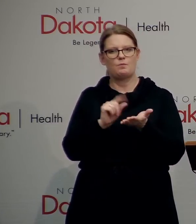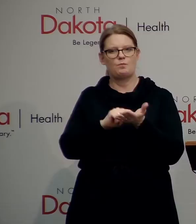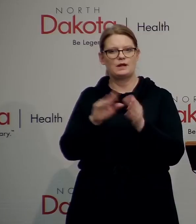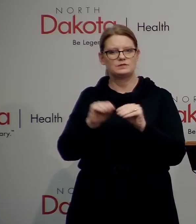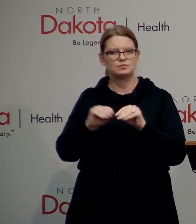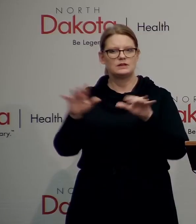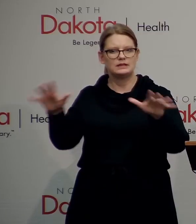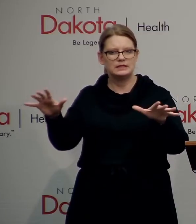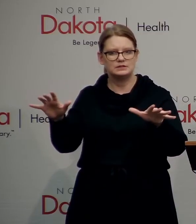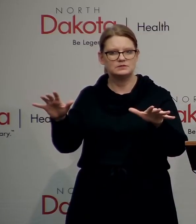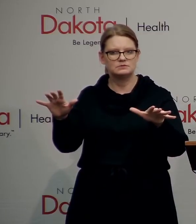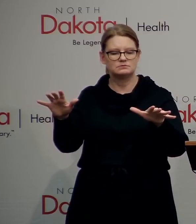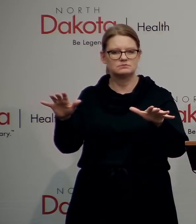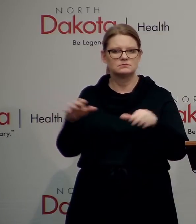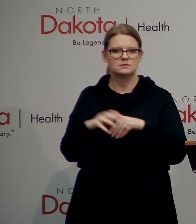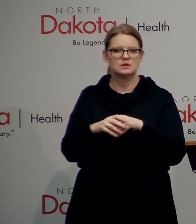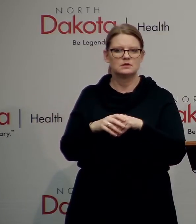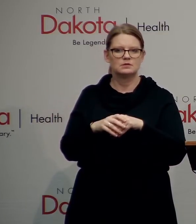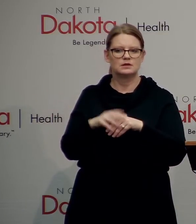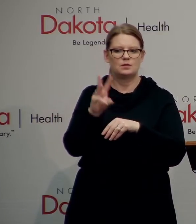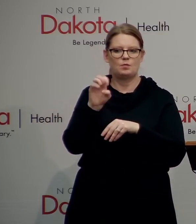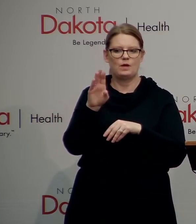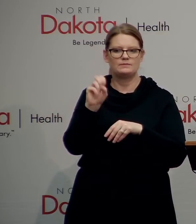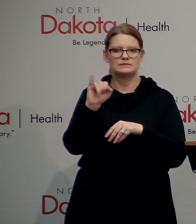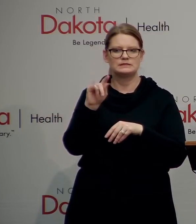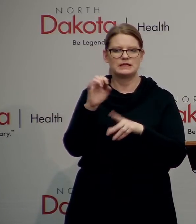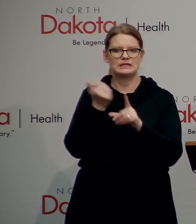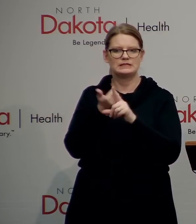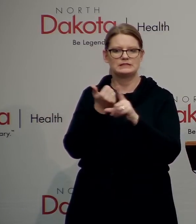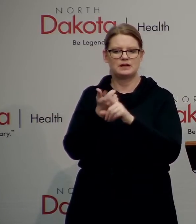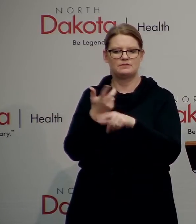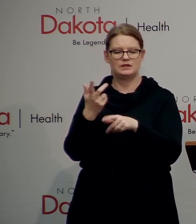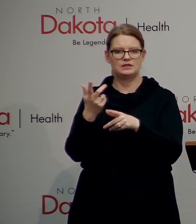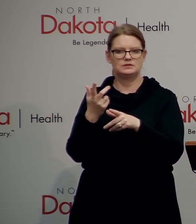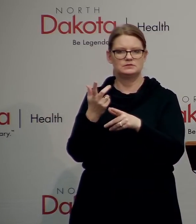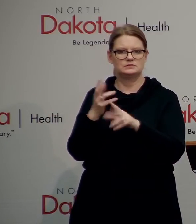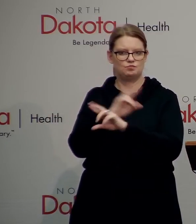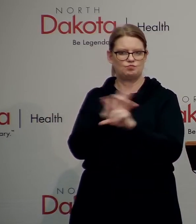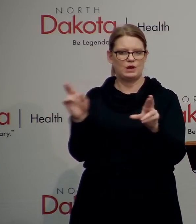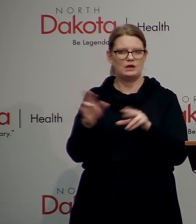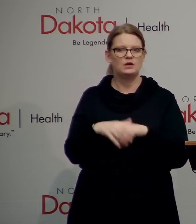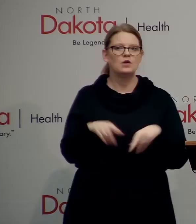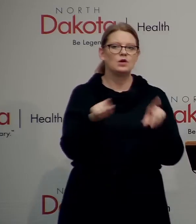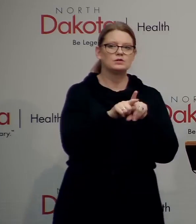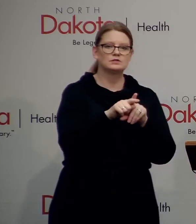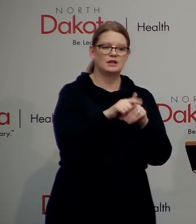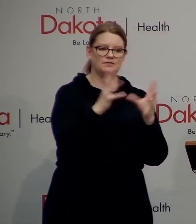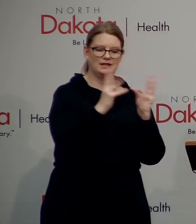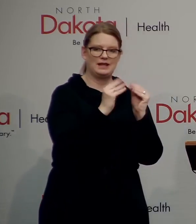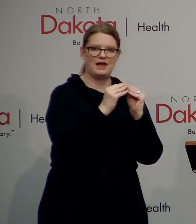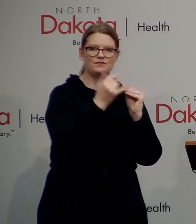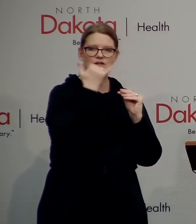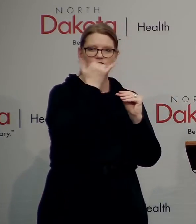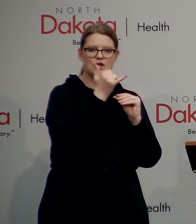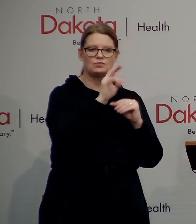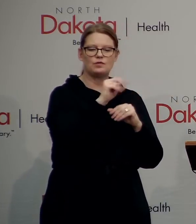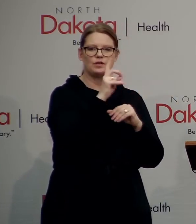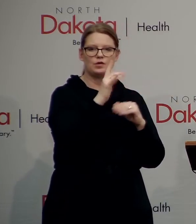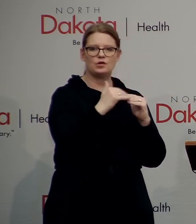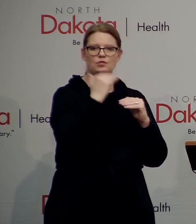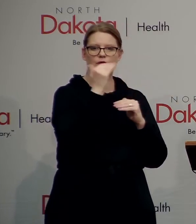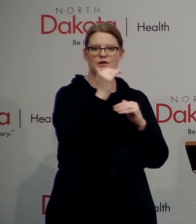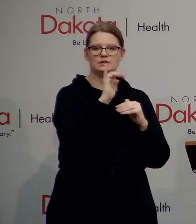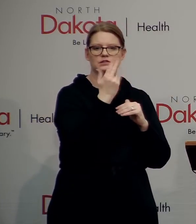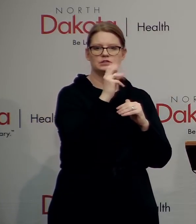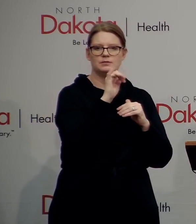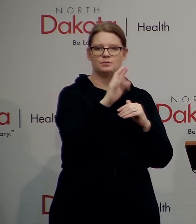available to the public. And again, I want to mention that we have an employer call tomorrow with the Greater North North Dakota Chamber of Commerce. Of course,